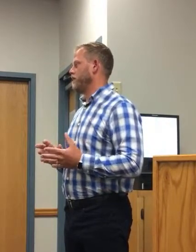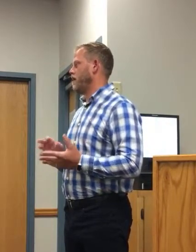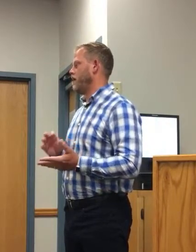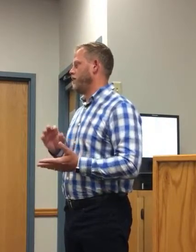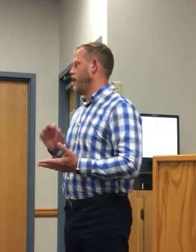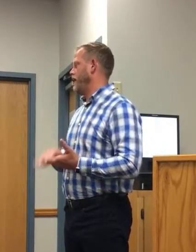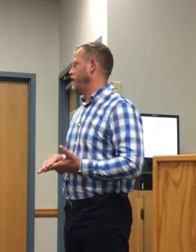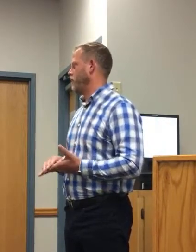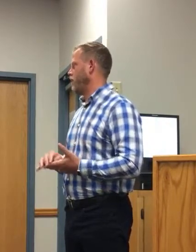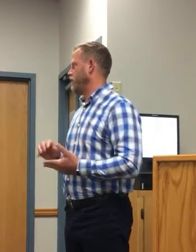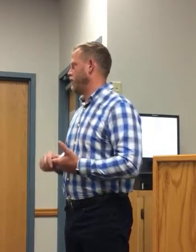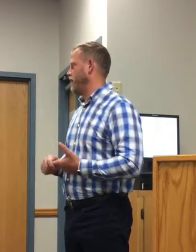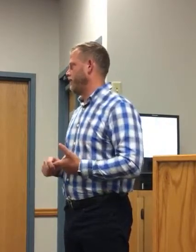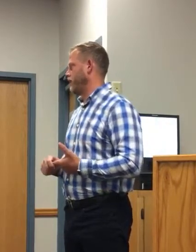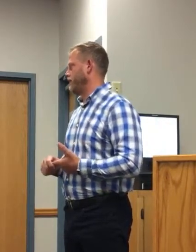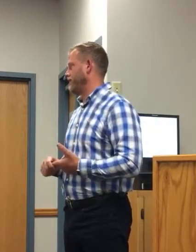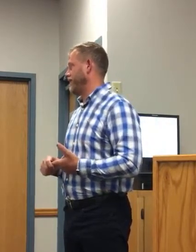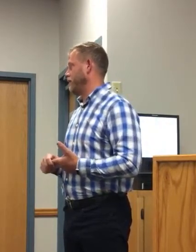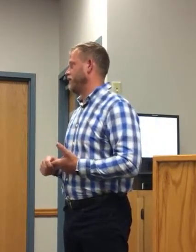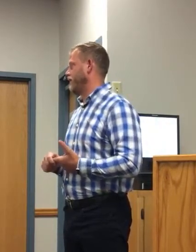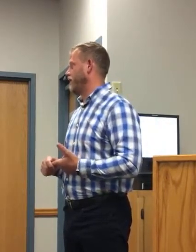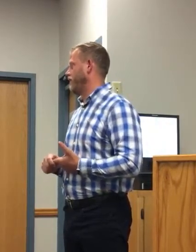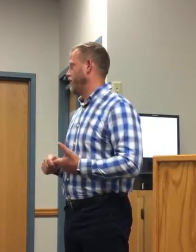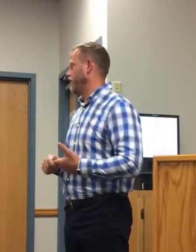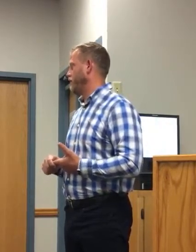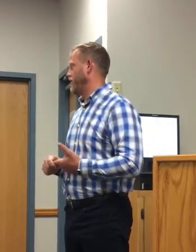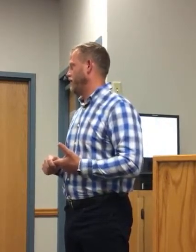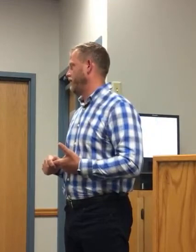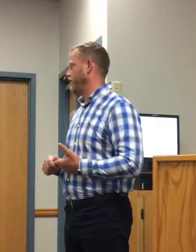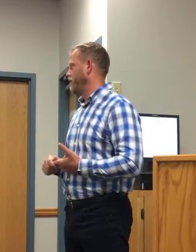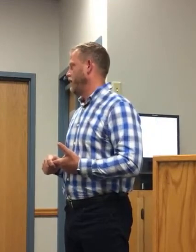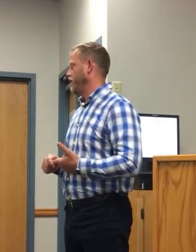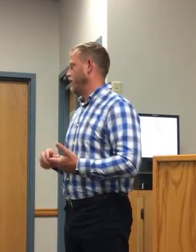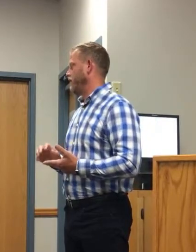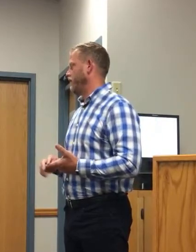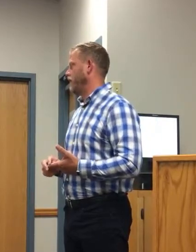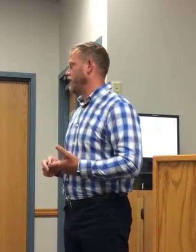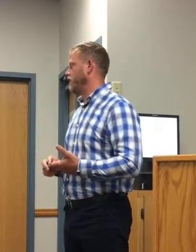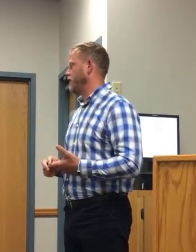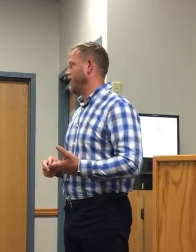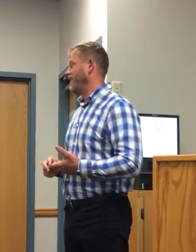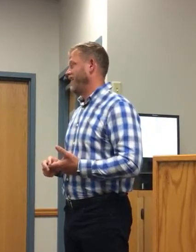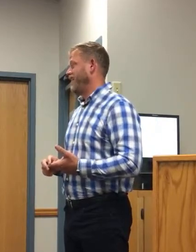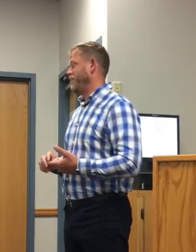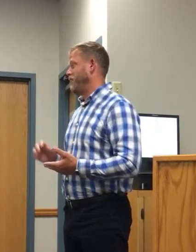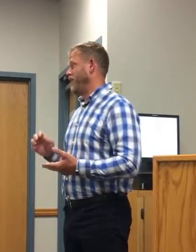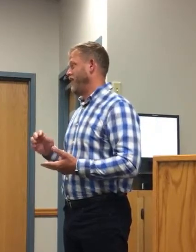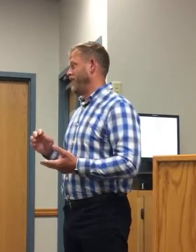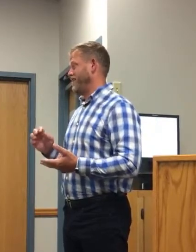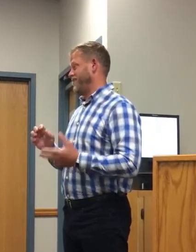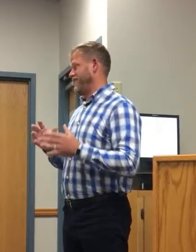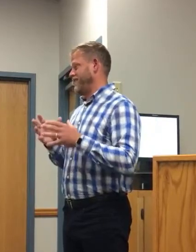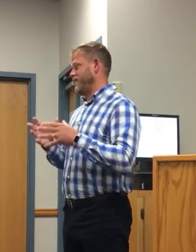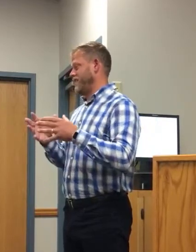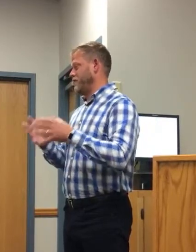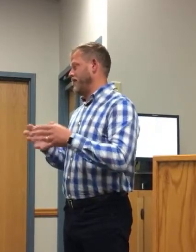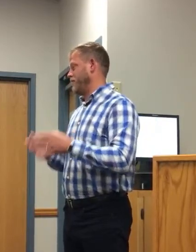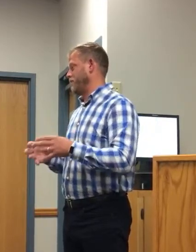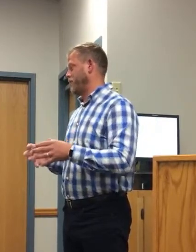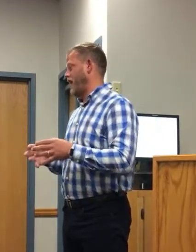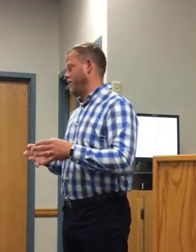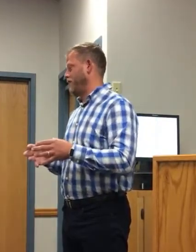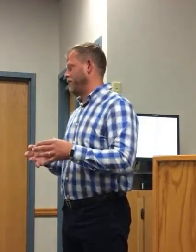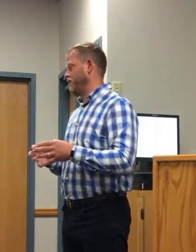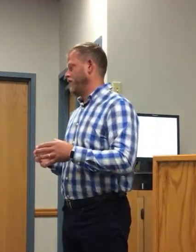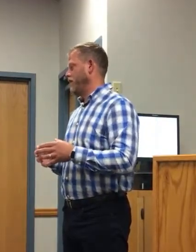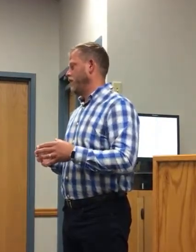because our debate and forensics teams are very, very competitive and they're very good. B, there becomes